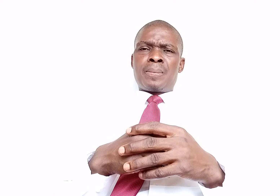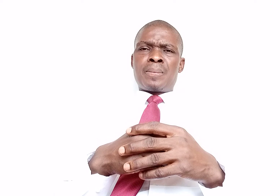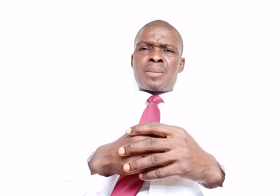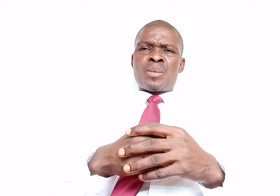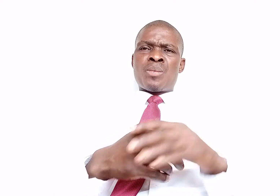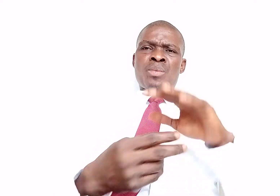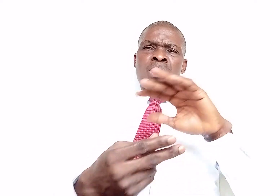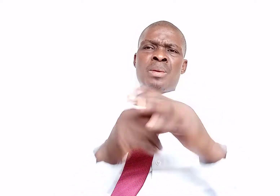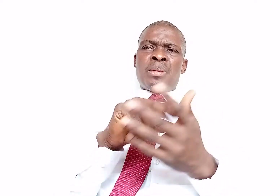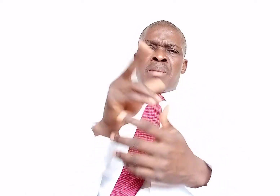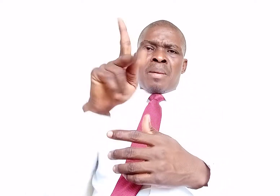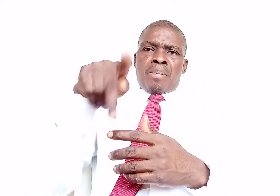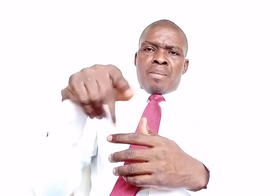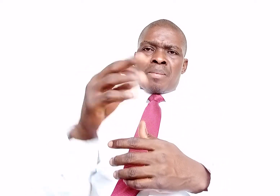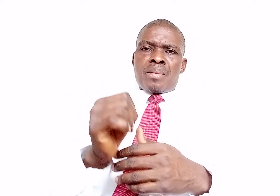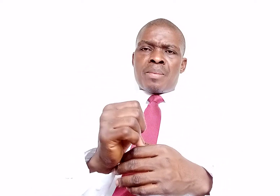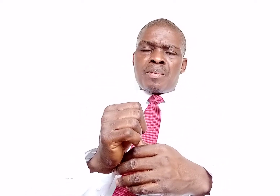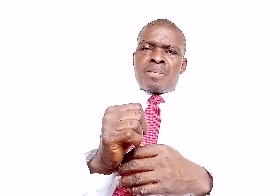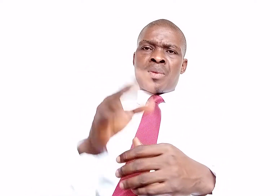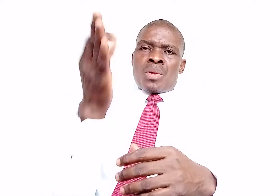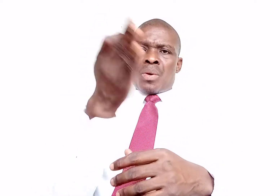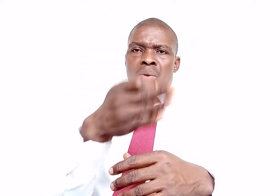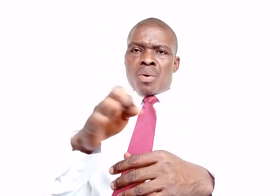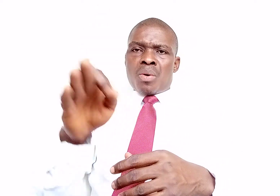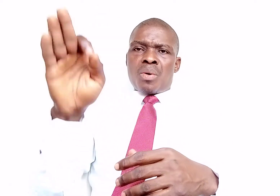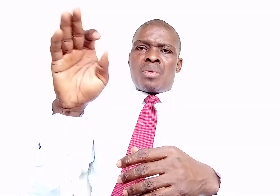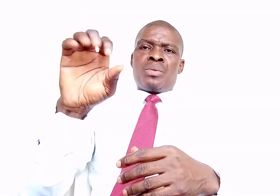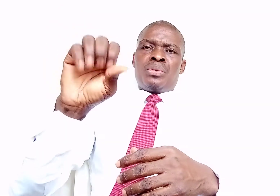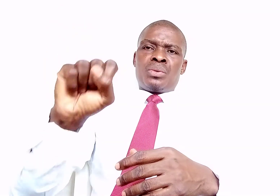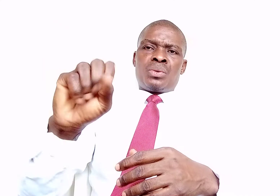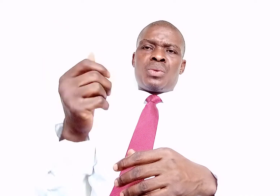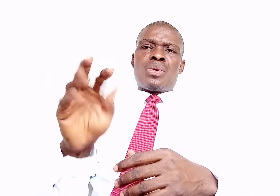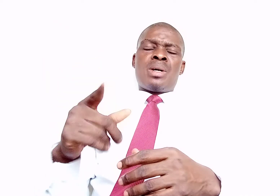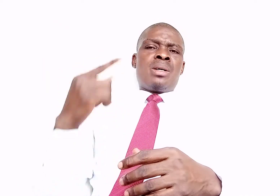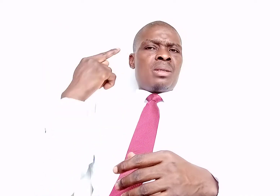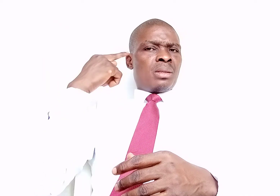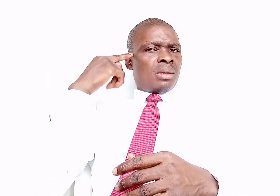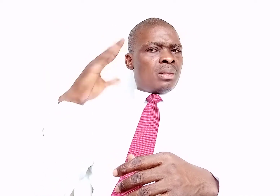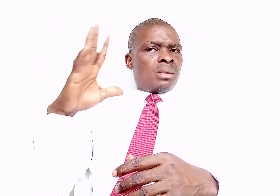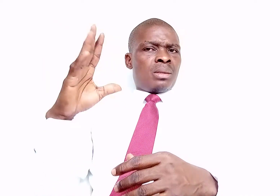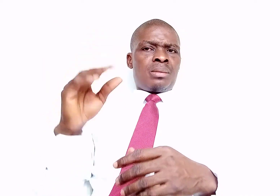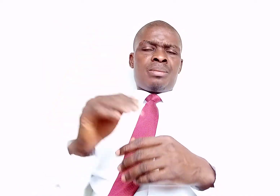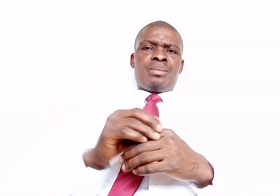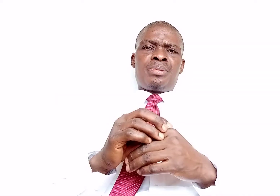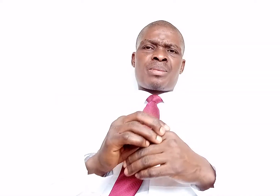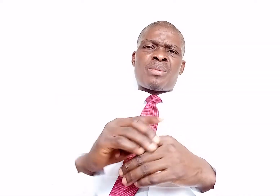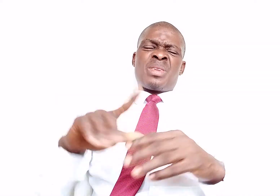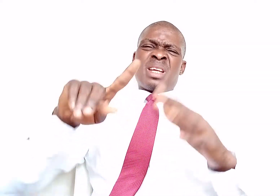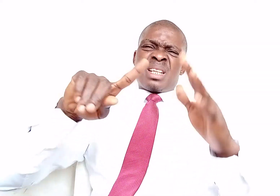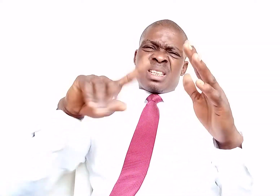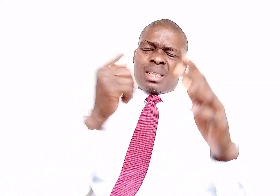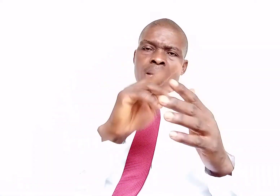Minimal pairs of the Schwa sound. The E and